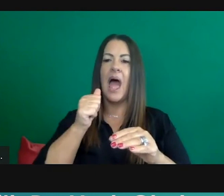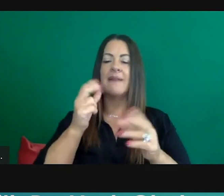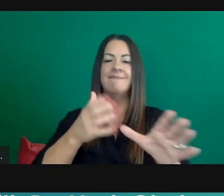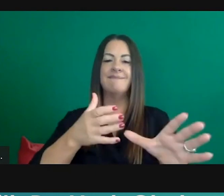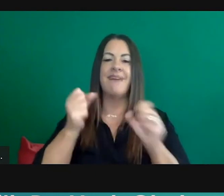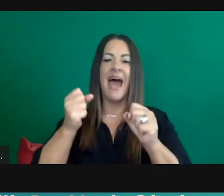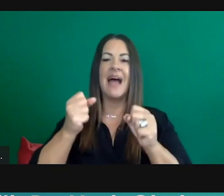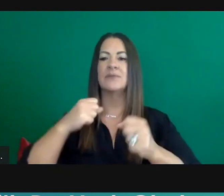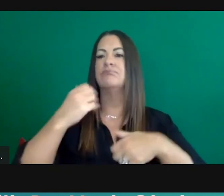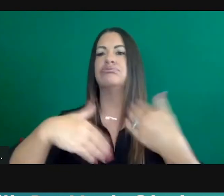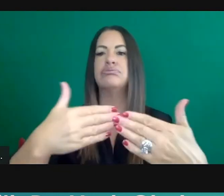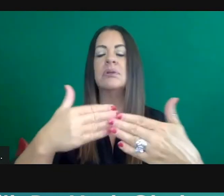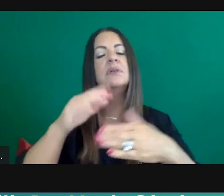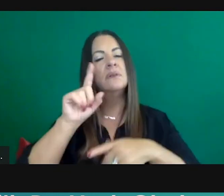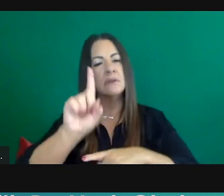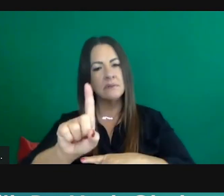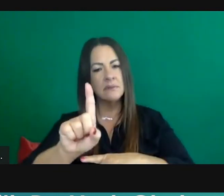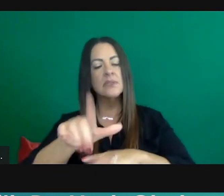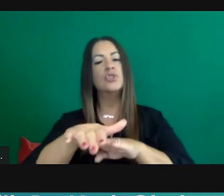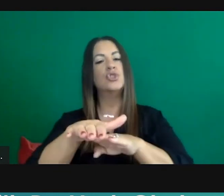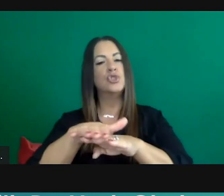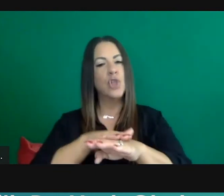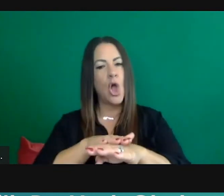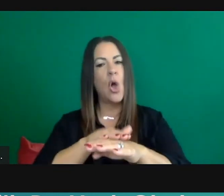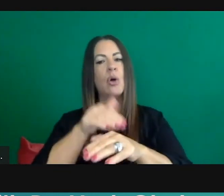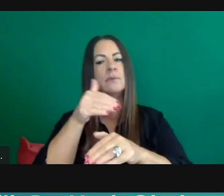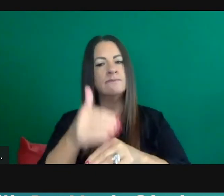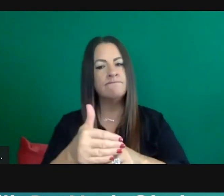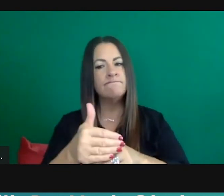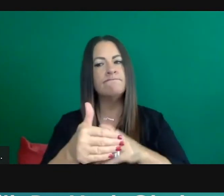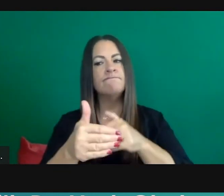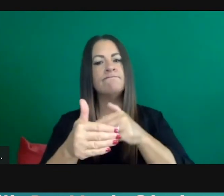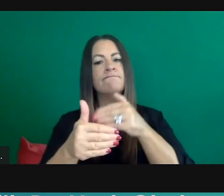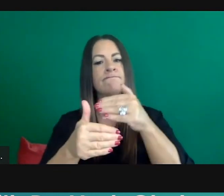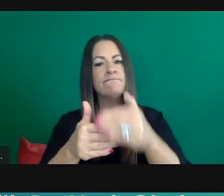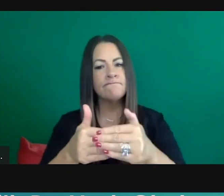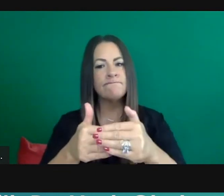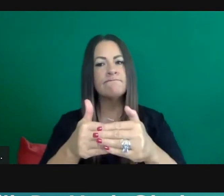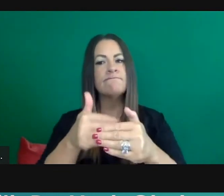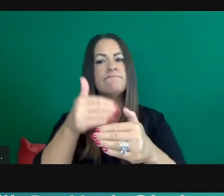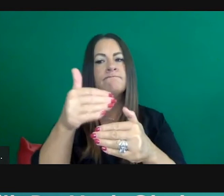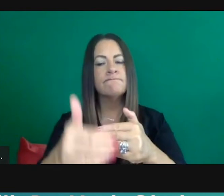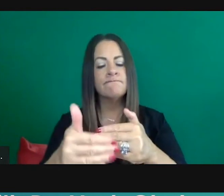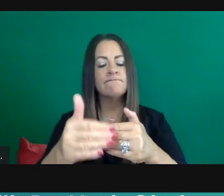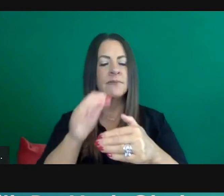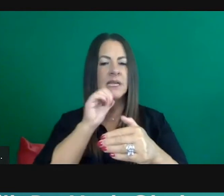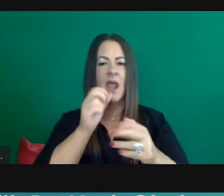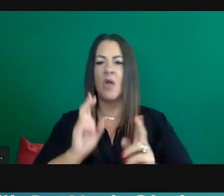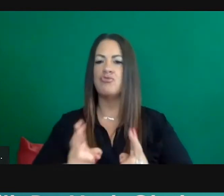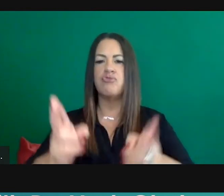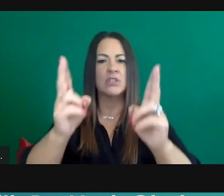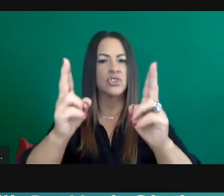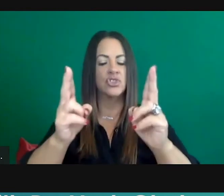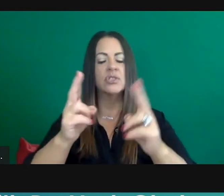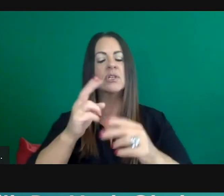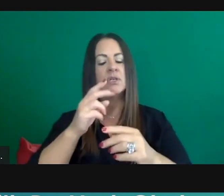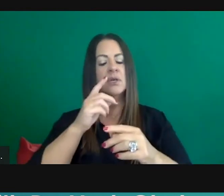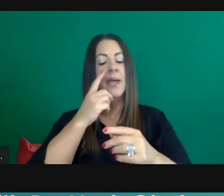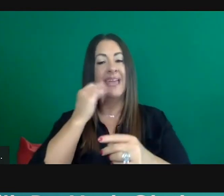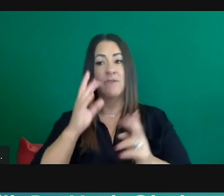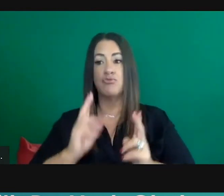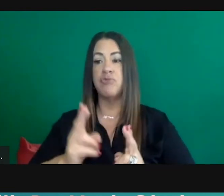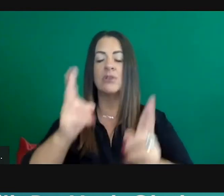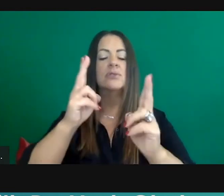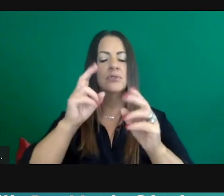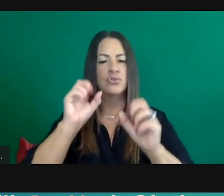can avoid moving back. But we know that some conditions in counties cause increased transmission. We'll see more cases. But